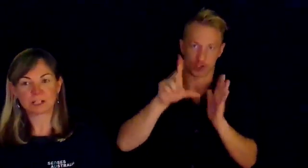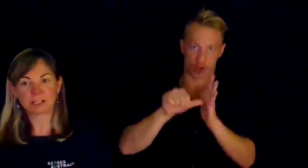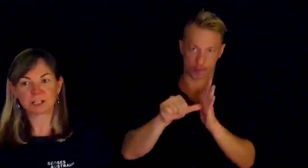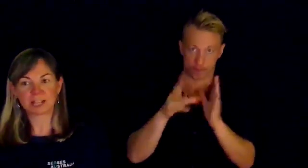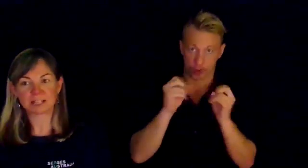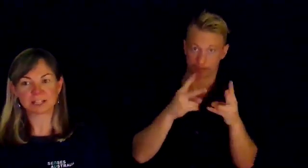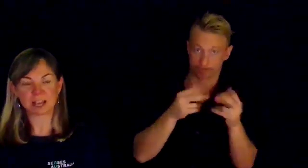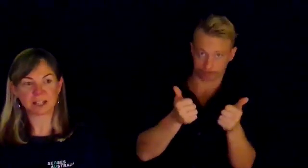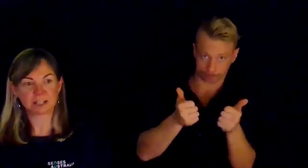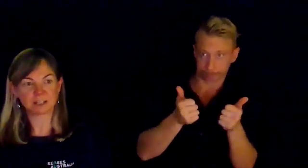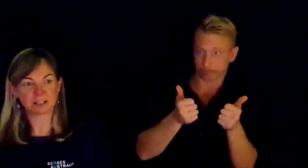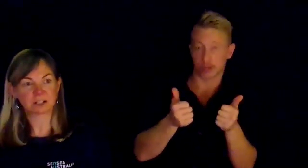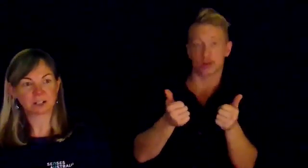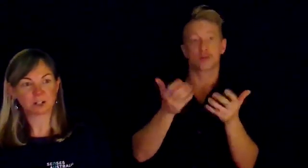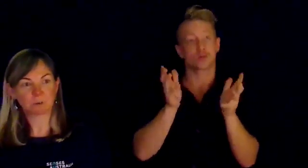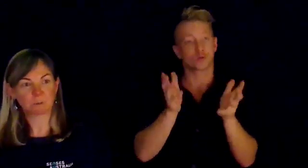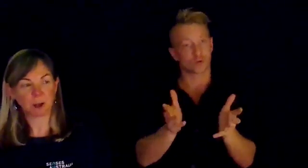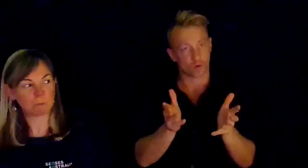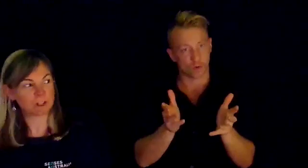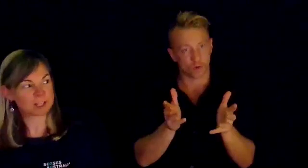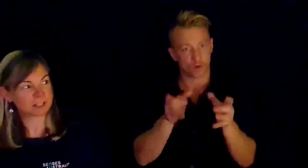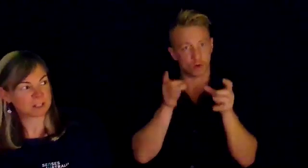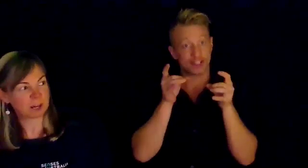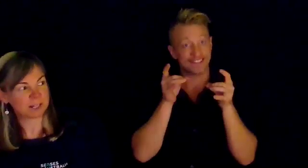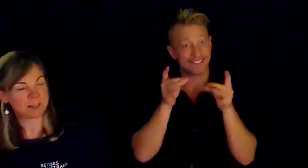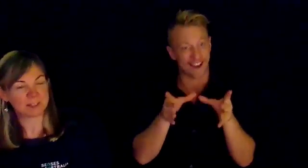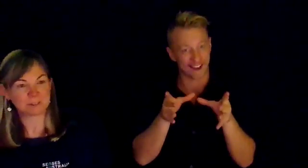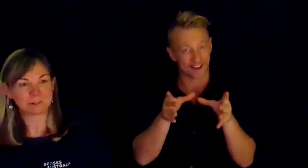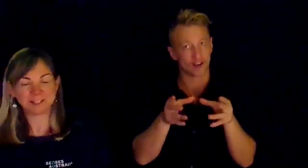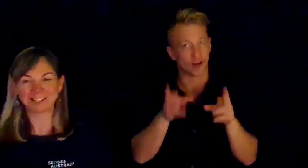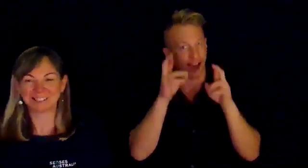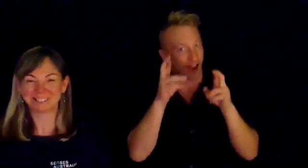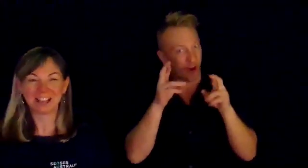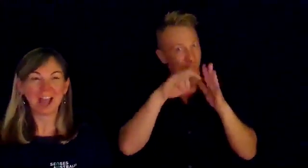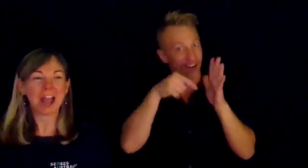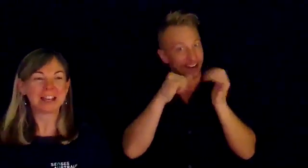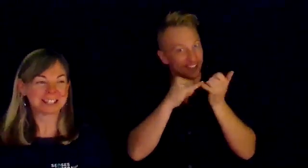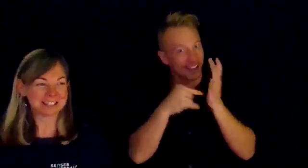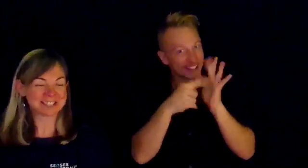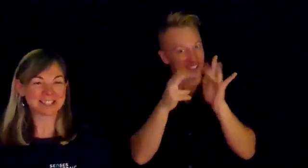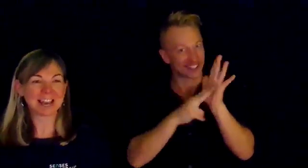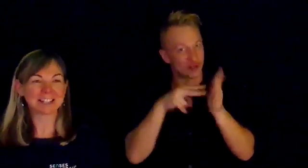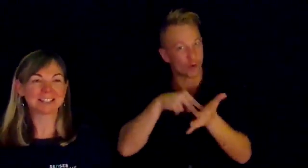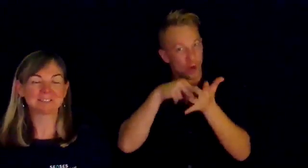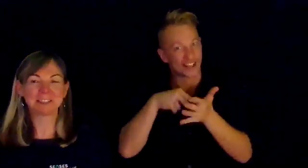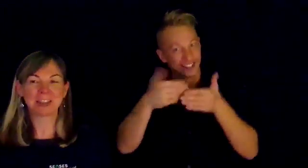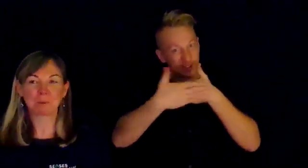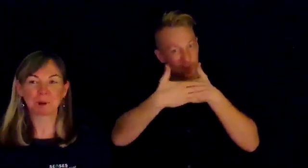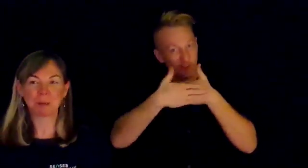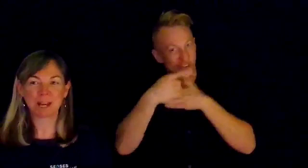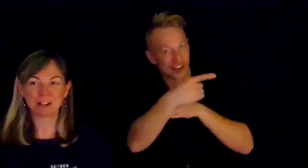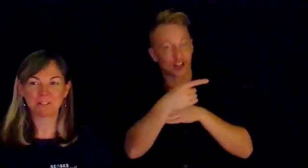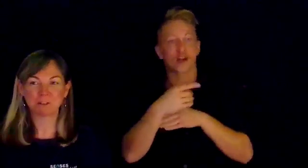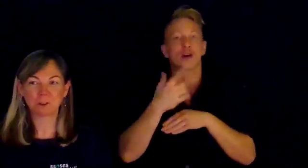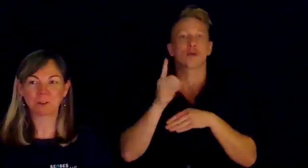So, to get started, I hope Justin's waiting at the door. To get started with